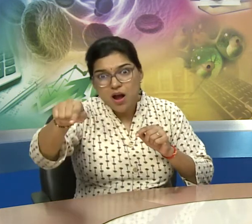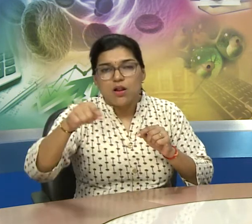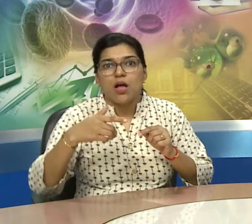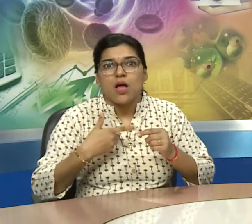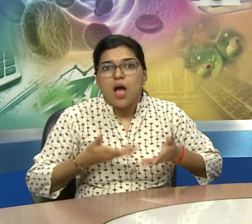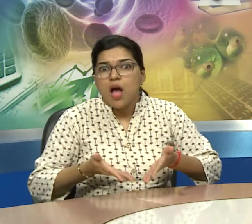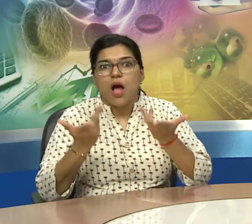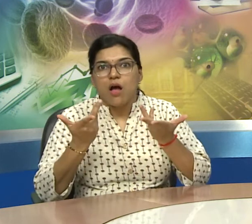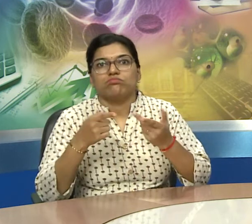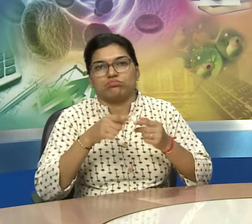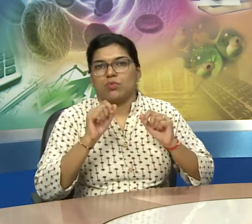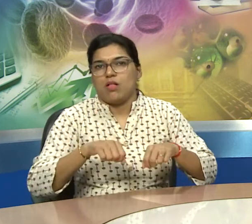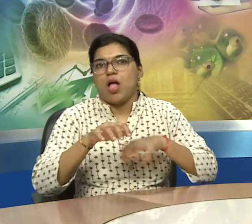place to another.